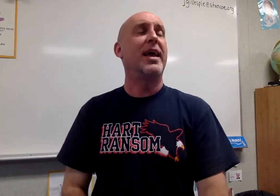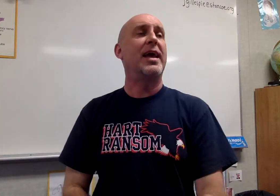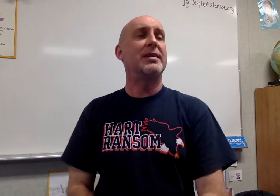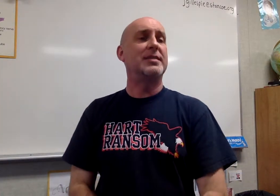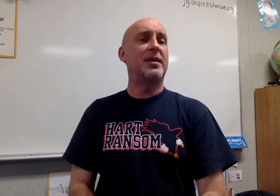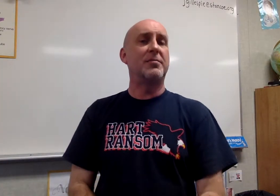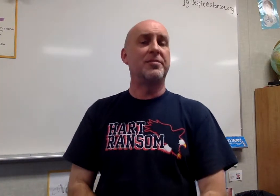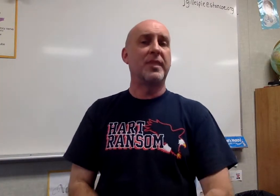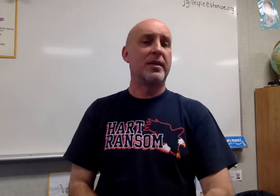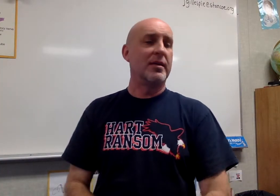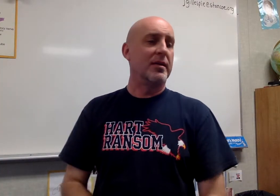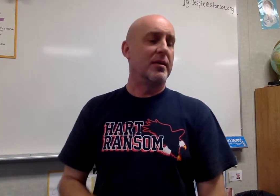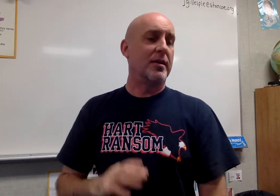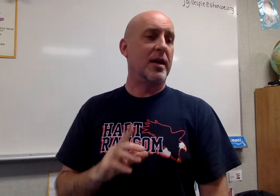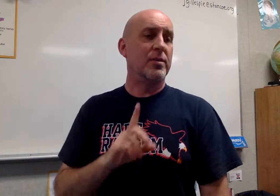And I was